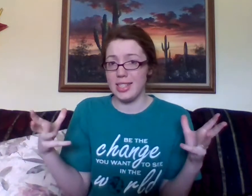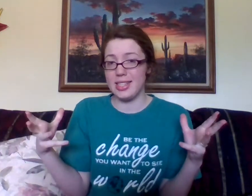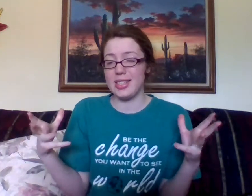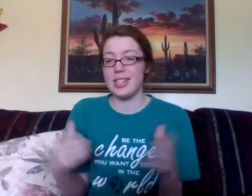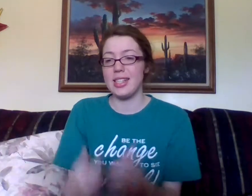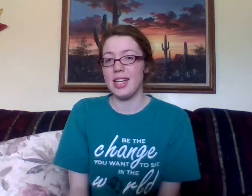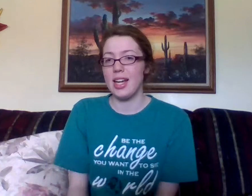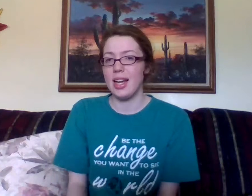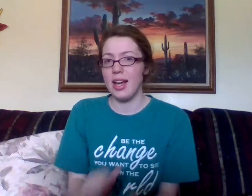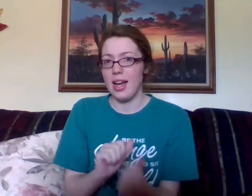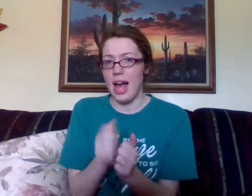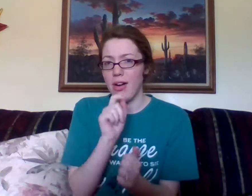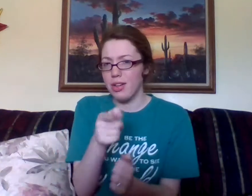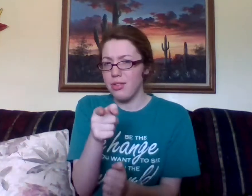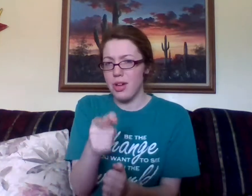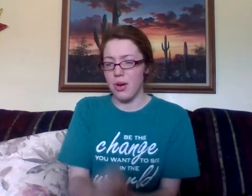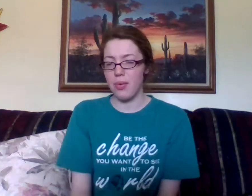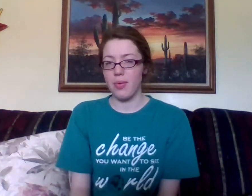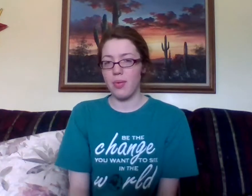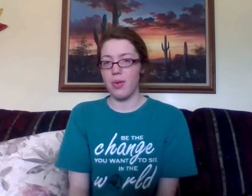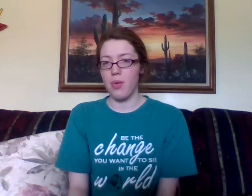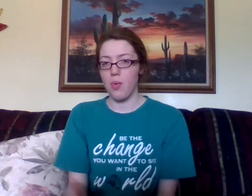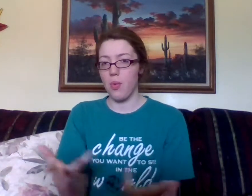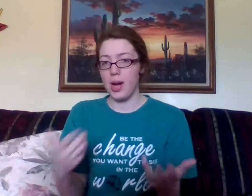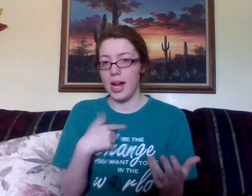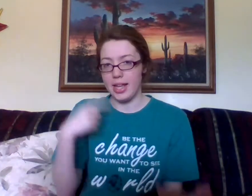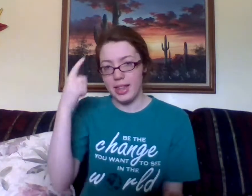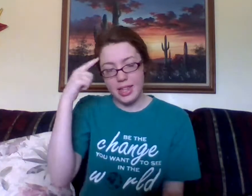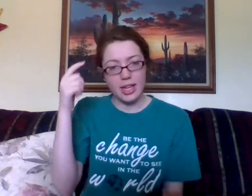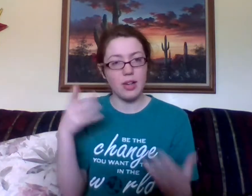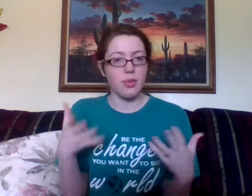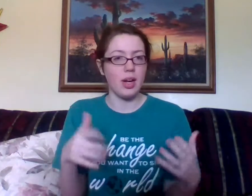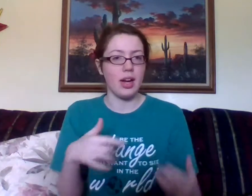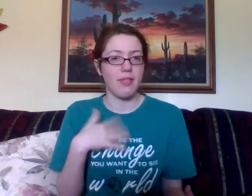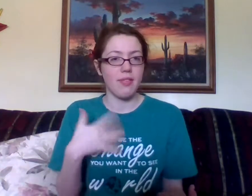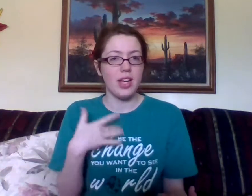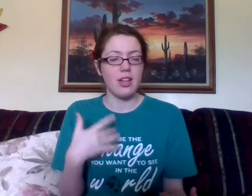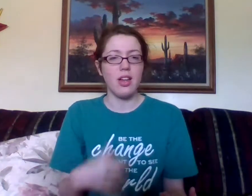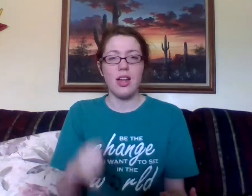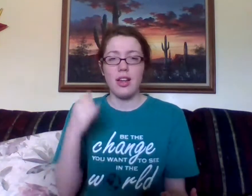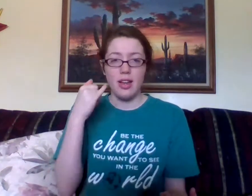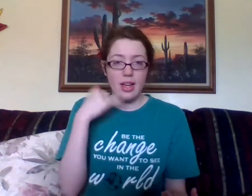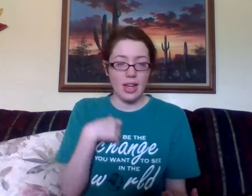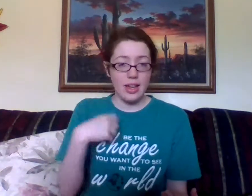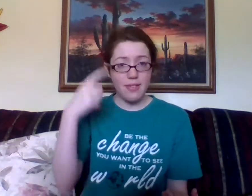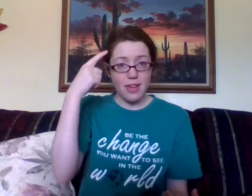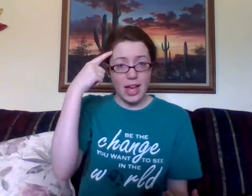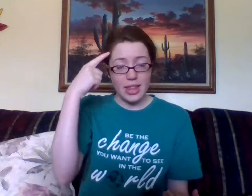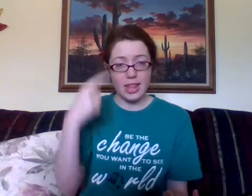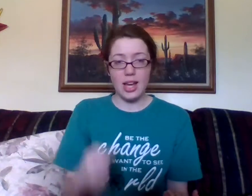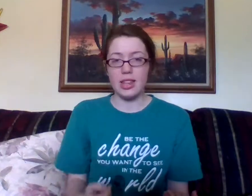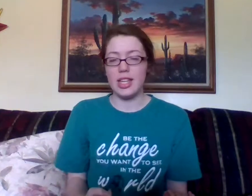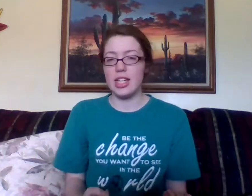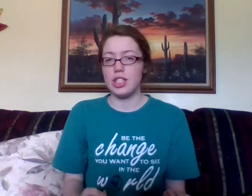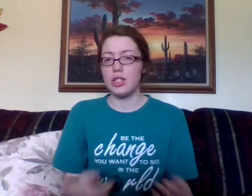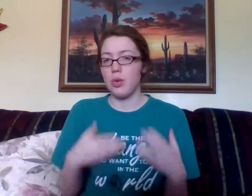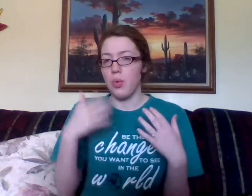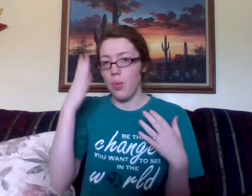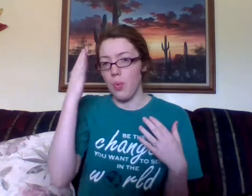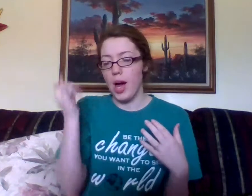lot. How do you know what I think, what I feel? If I thought this,